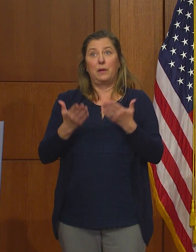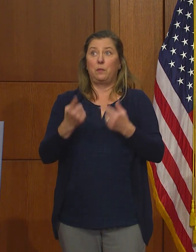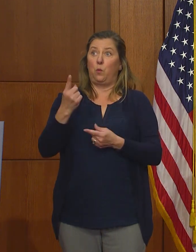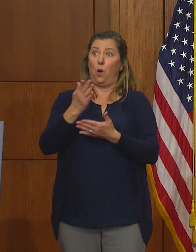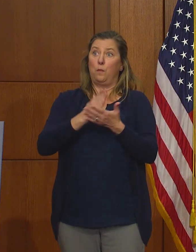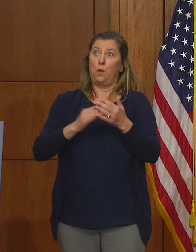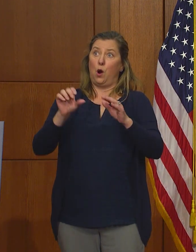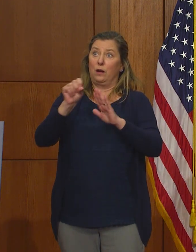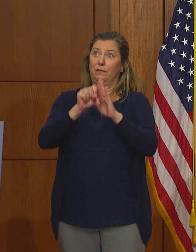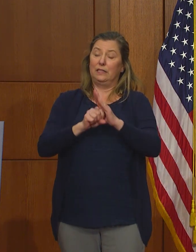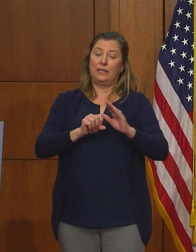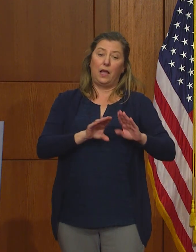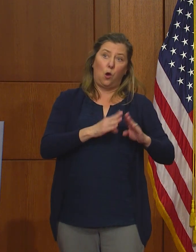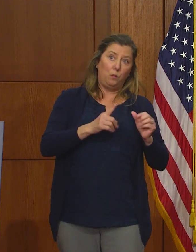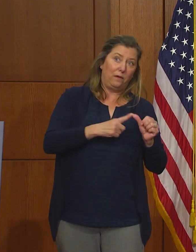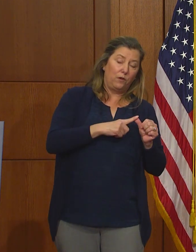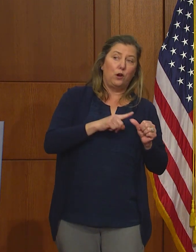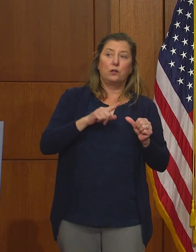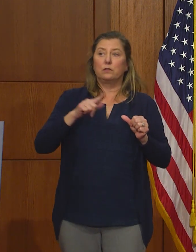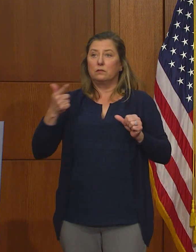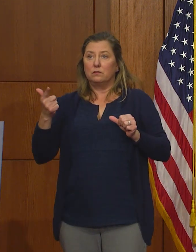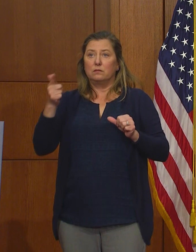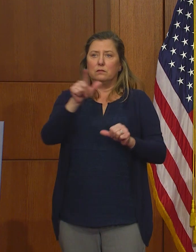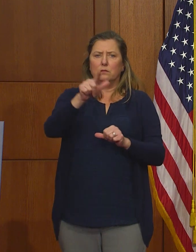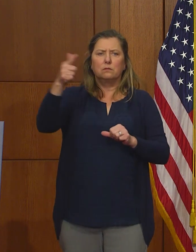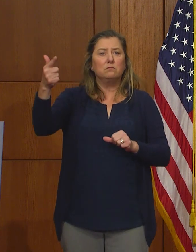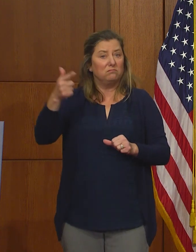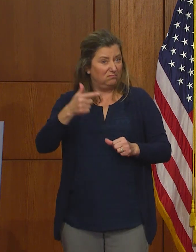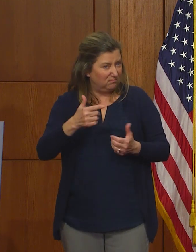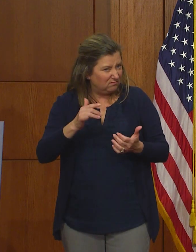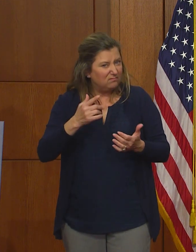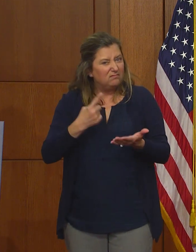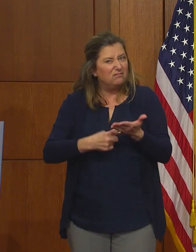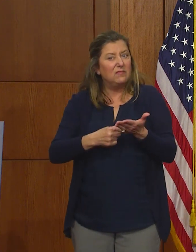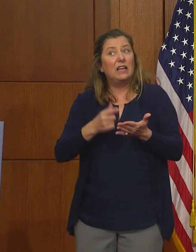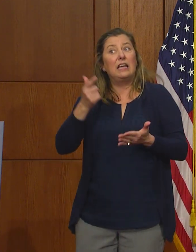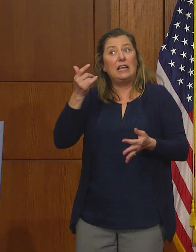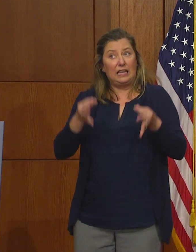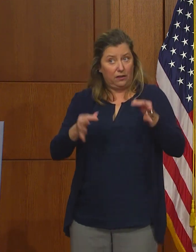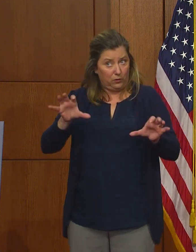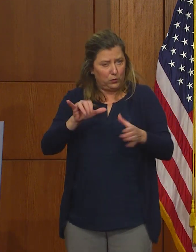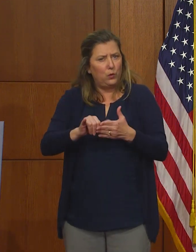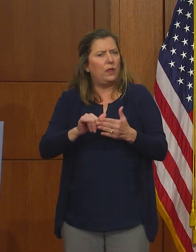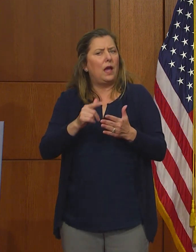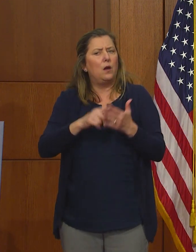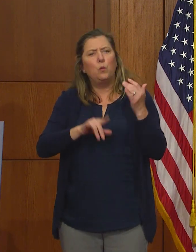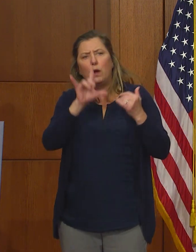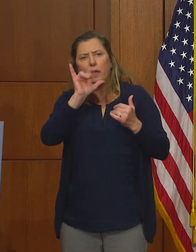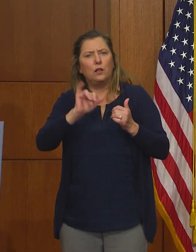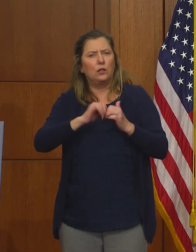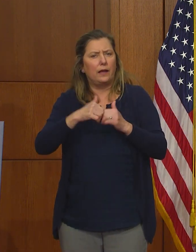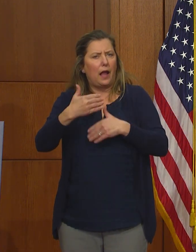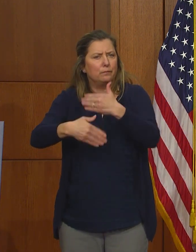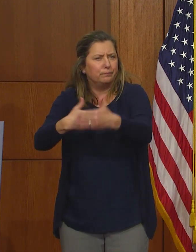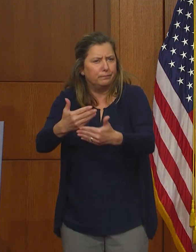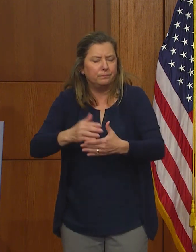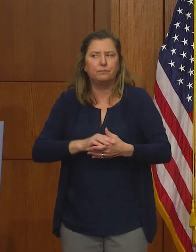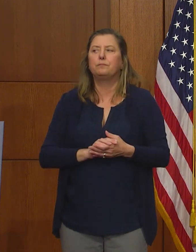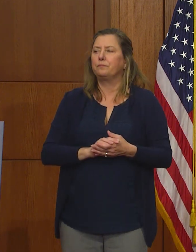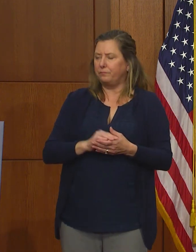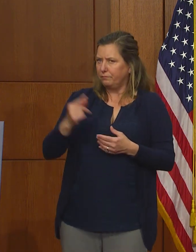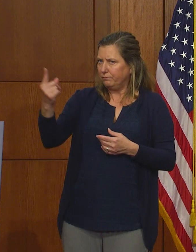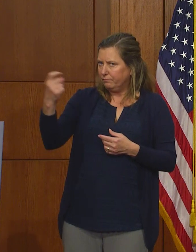And can you give us a better idea in how that will be implemented if this is the way you go about things? Yes, the question is